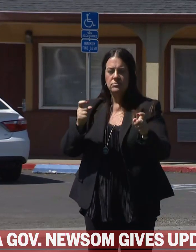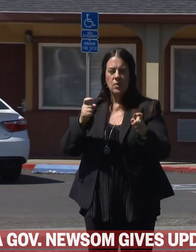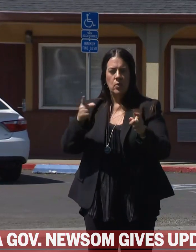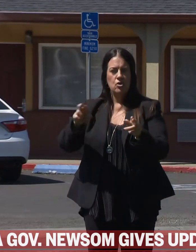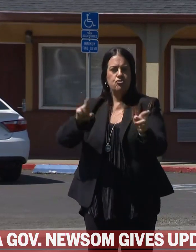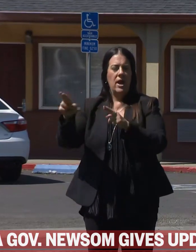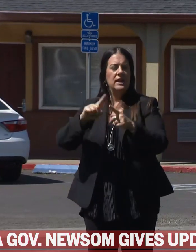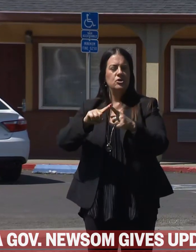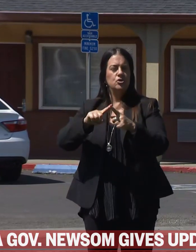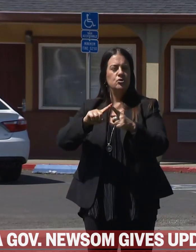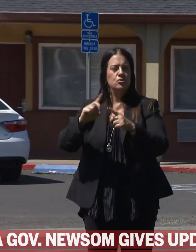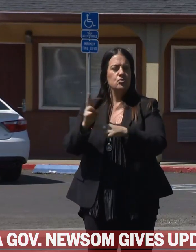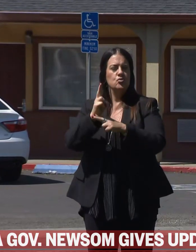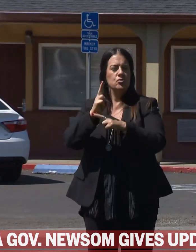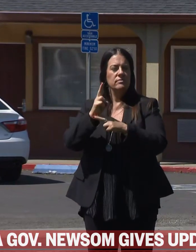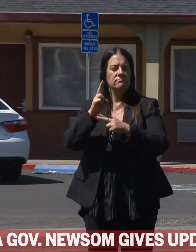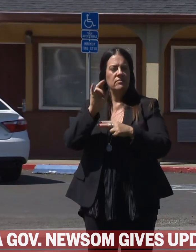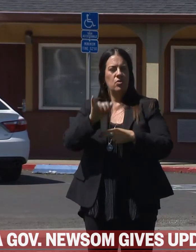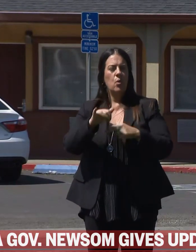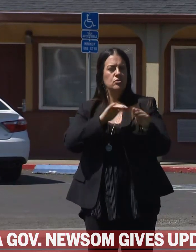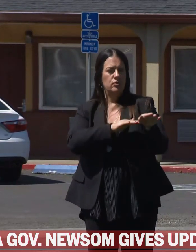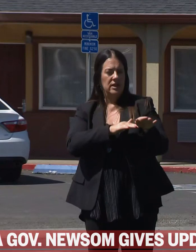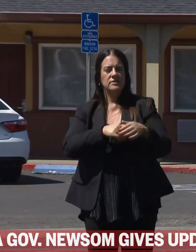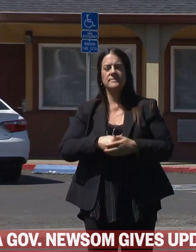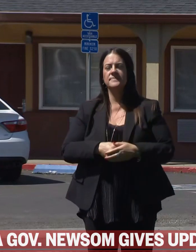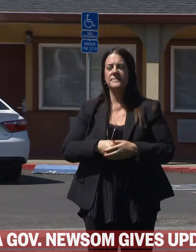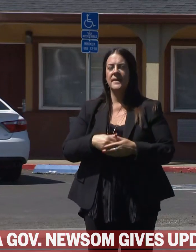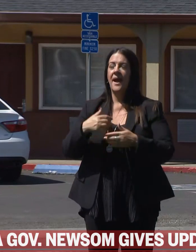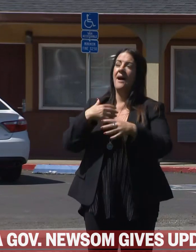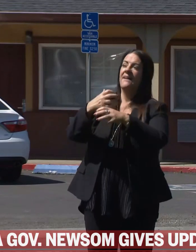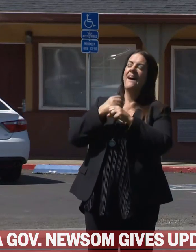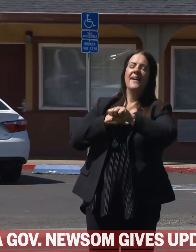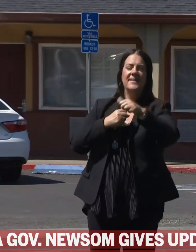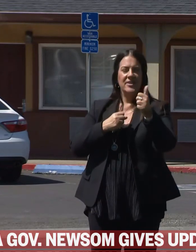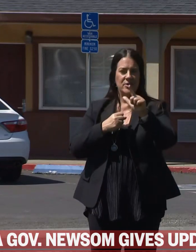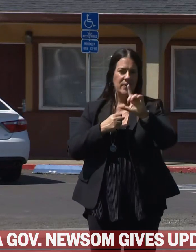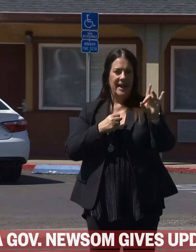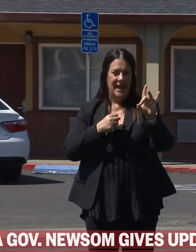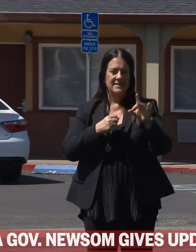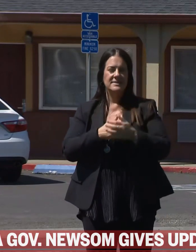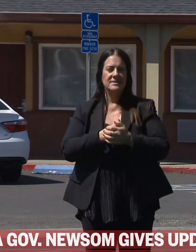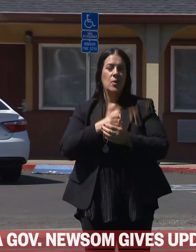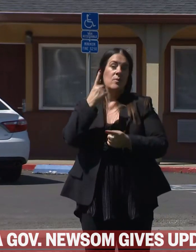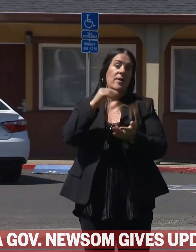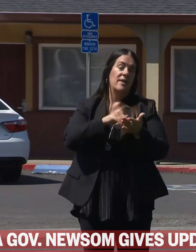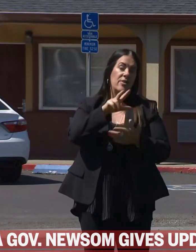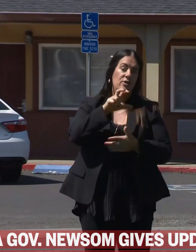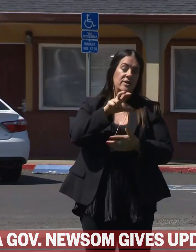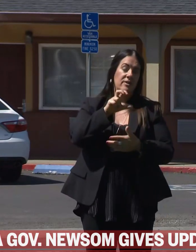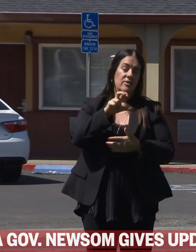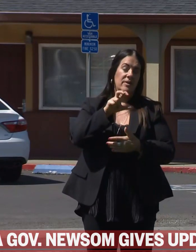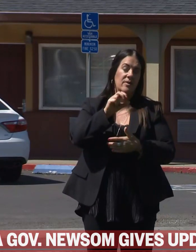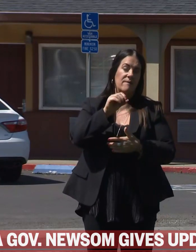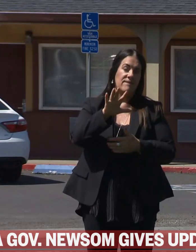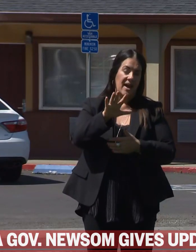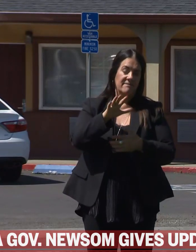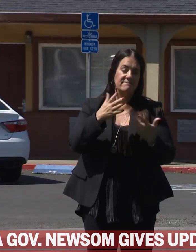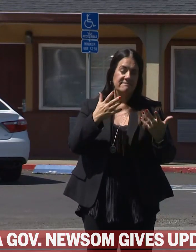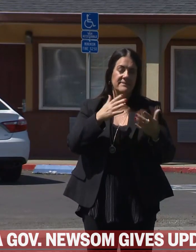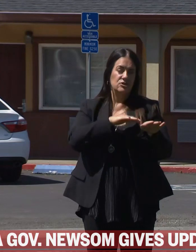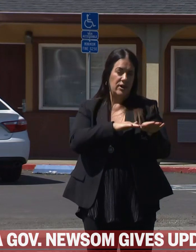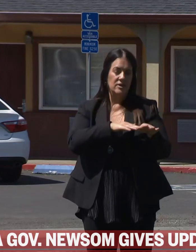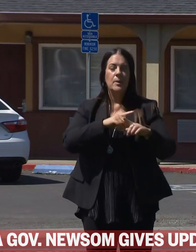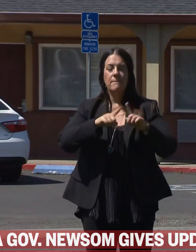morning. We're very proud of that. So we're now north of 1,305 trailers, but we're trying to get them out as quickly as